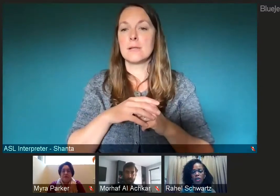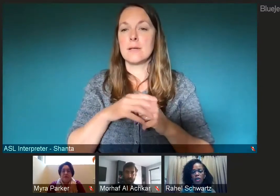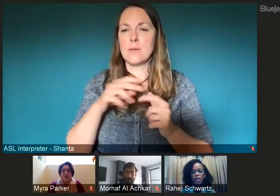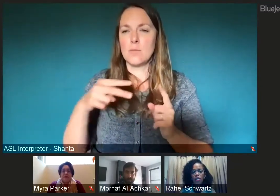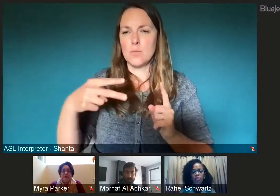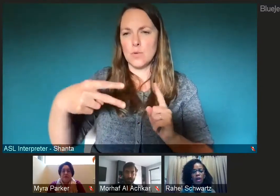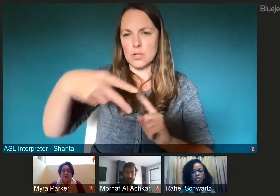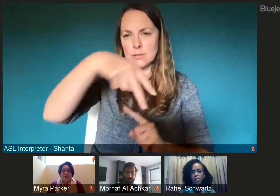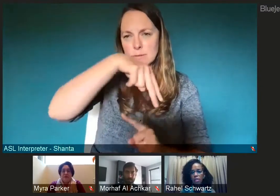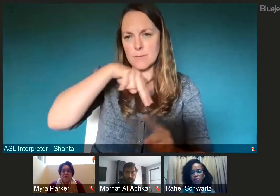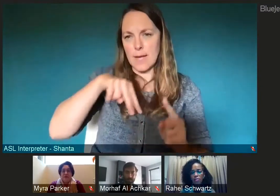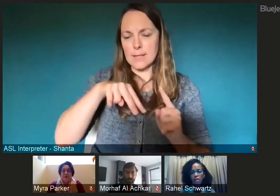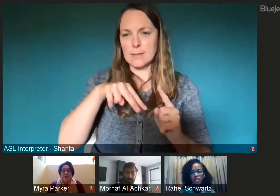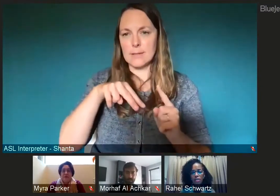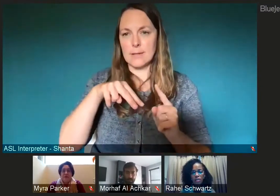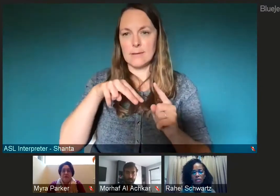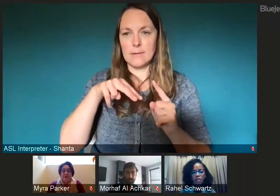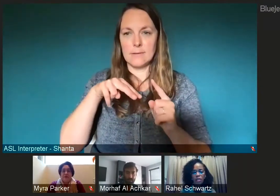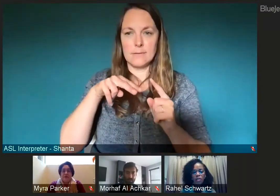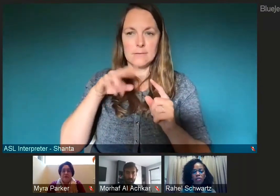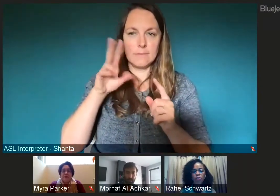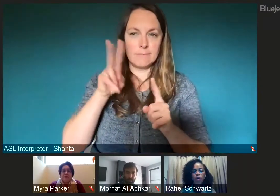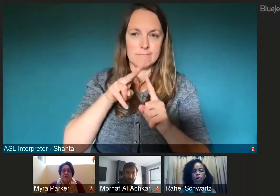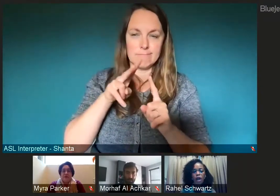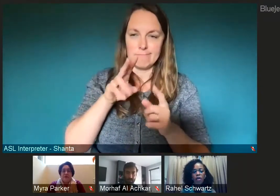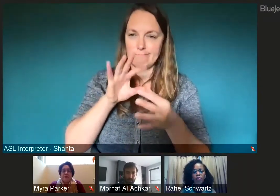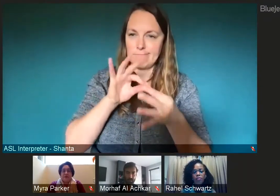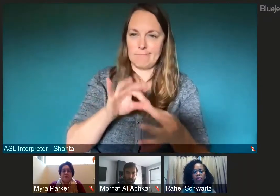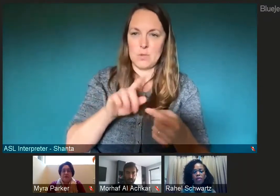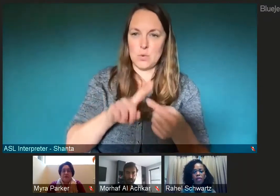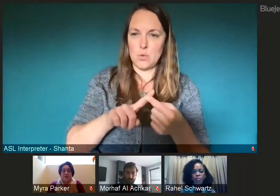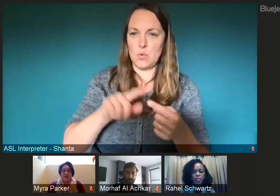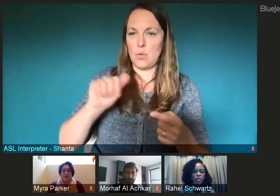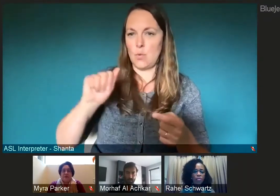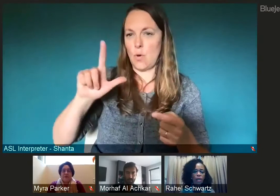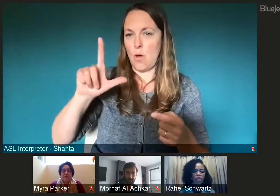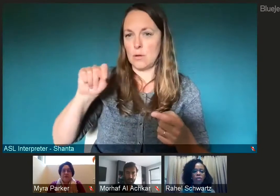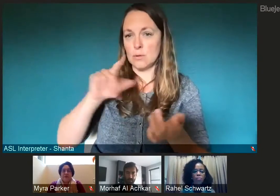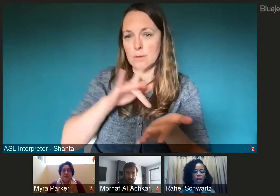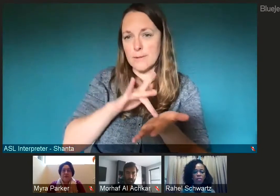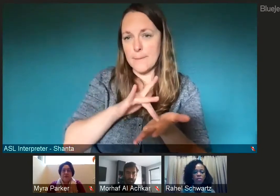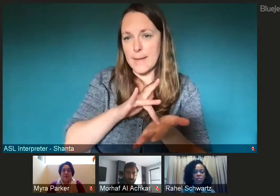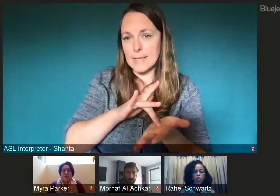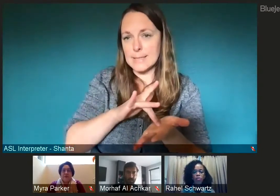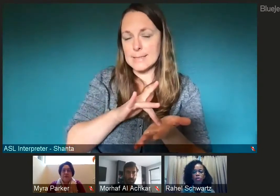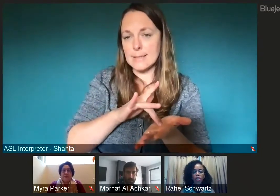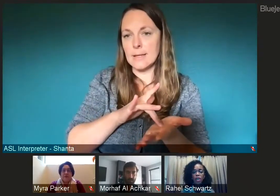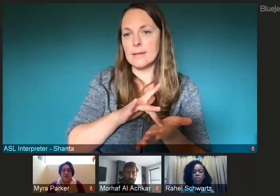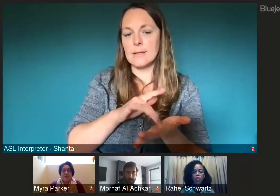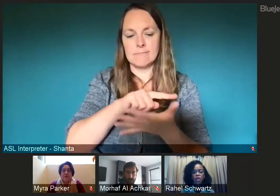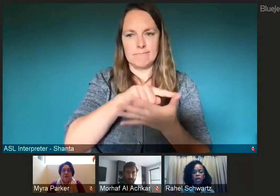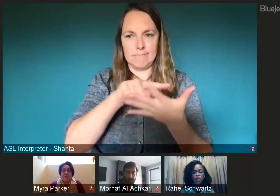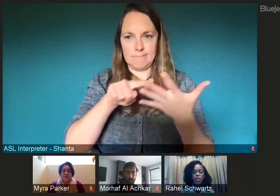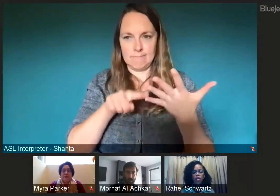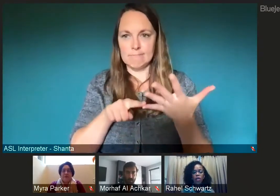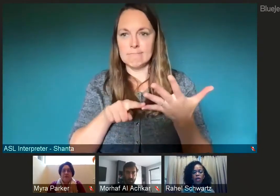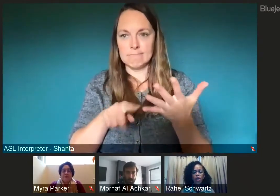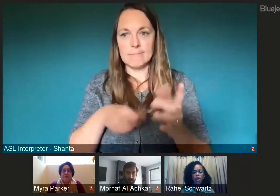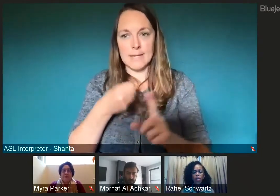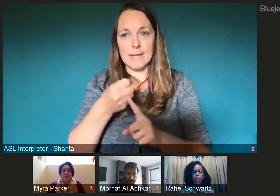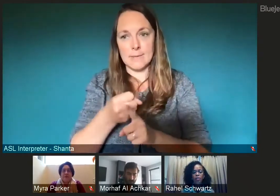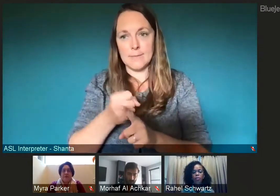concerning alternative medicine. This all have a direct impact, in cancer